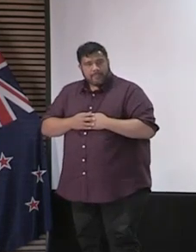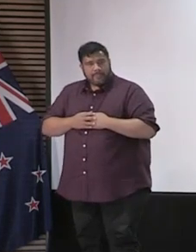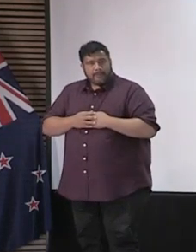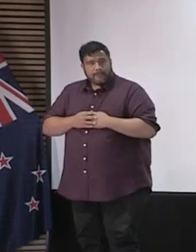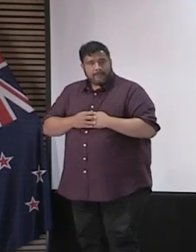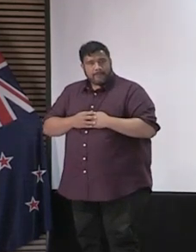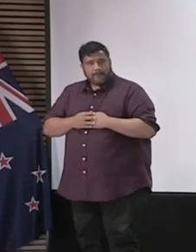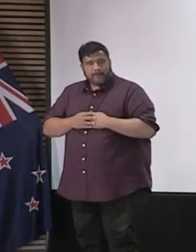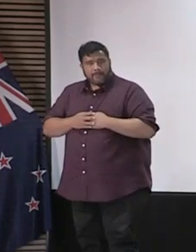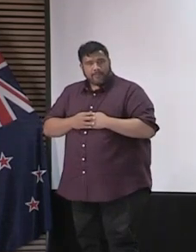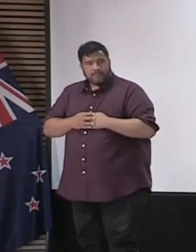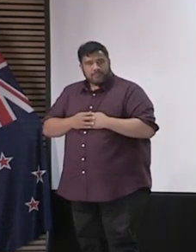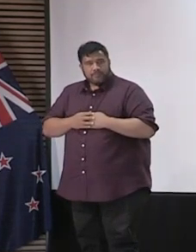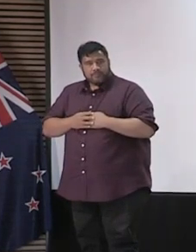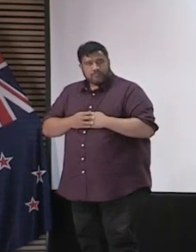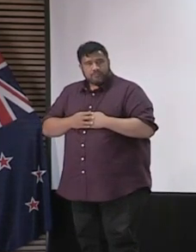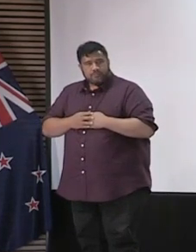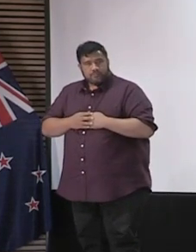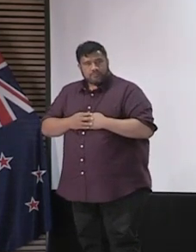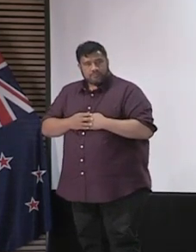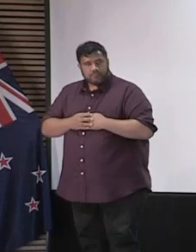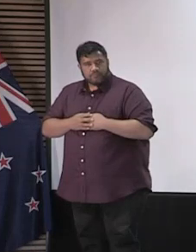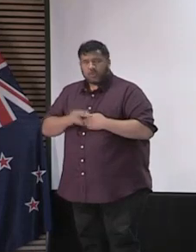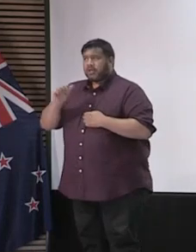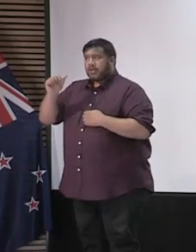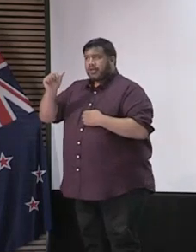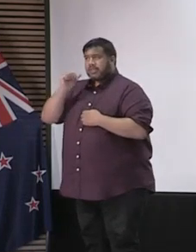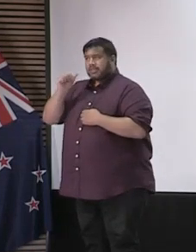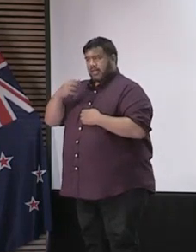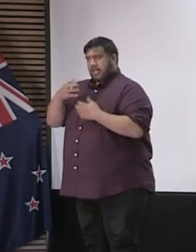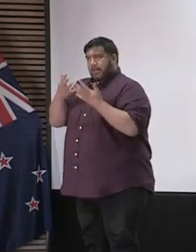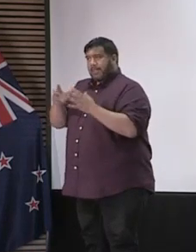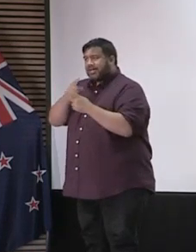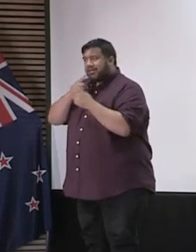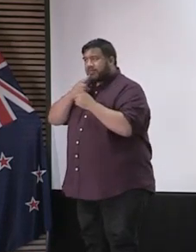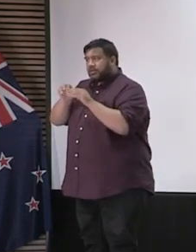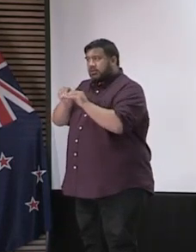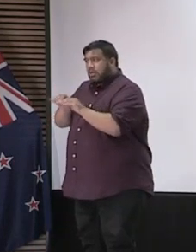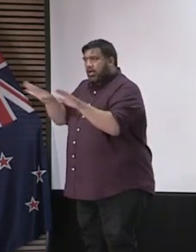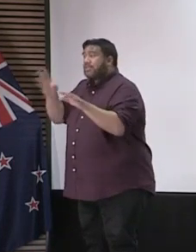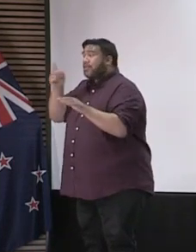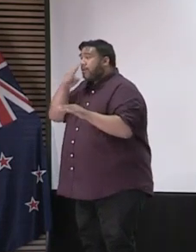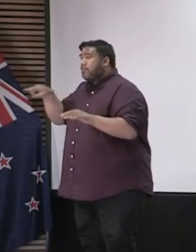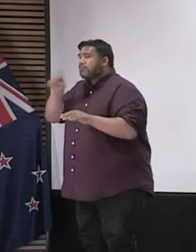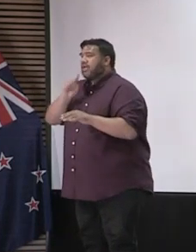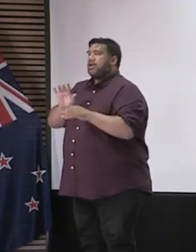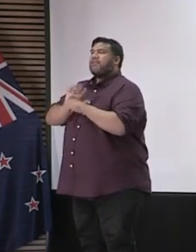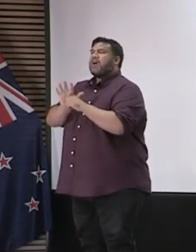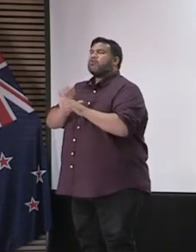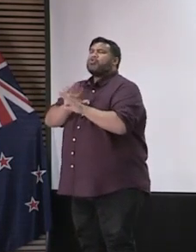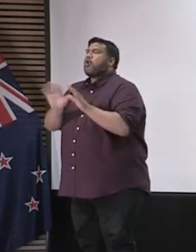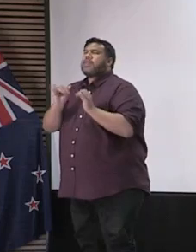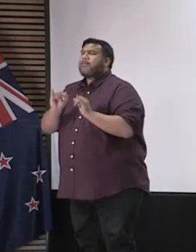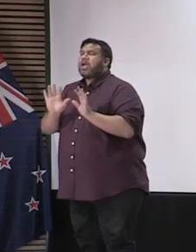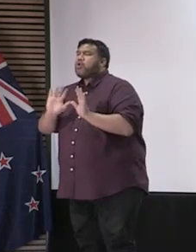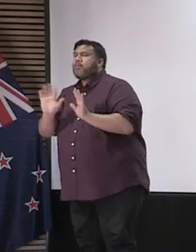do you make of the idea that's sort of been disseminated yesterday and in recent weeks that the virus isn't as bad as people are saying it is because it will